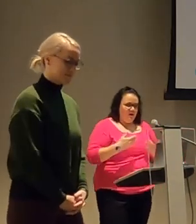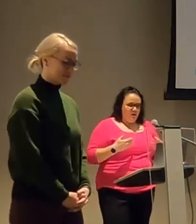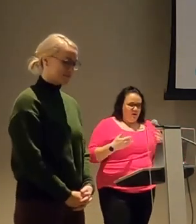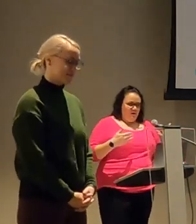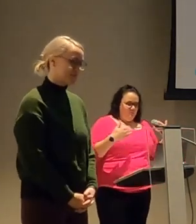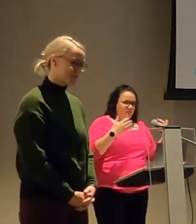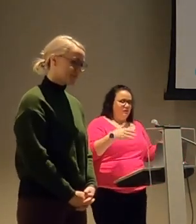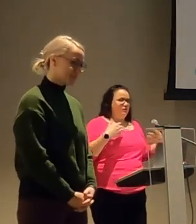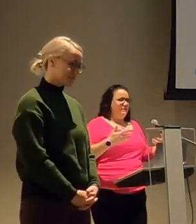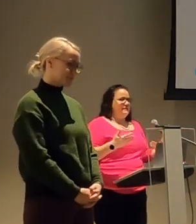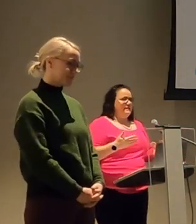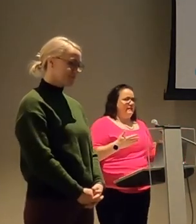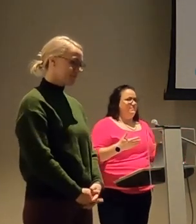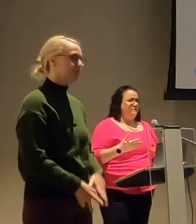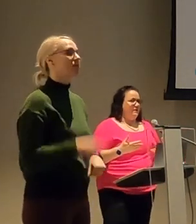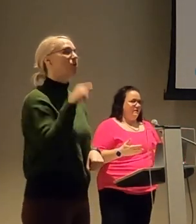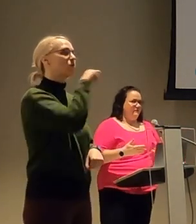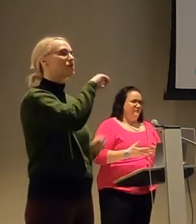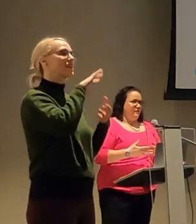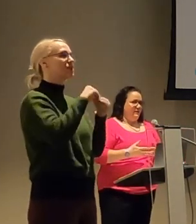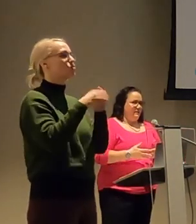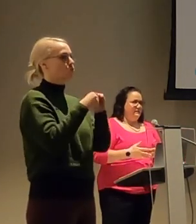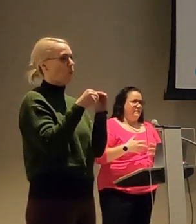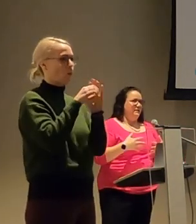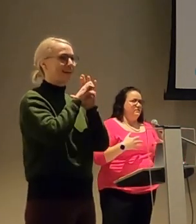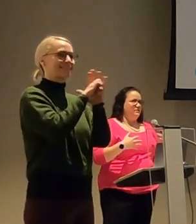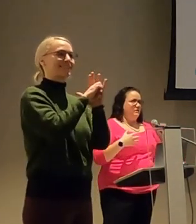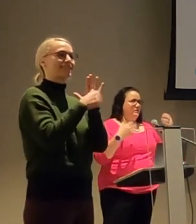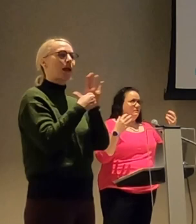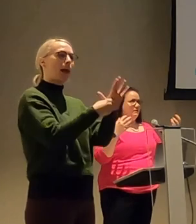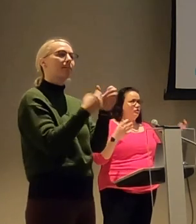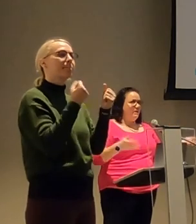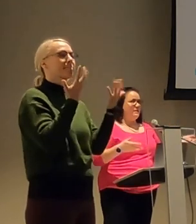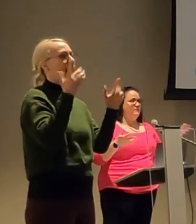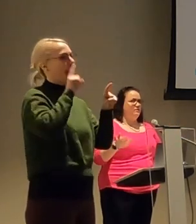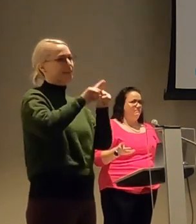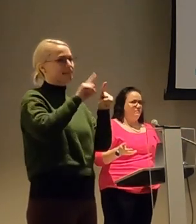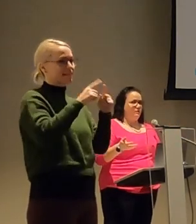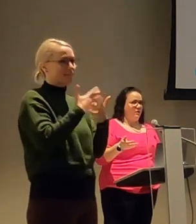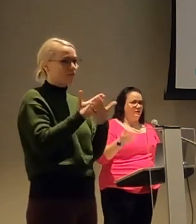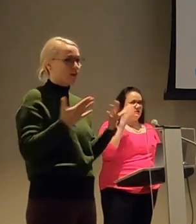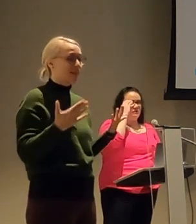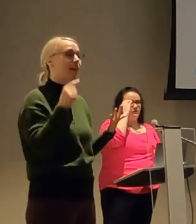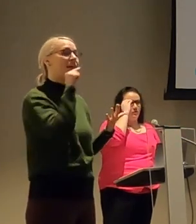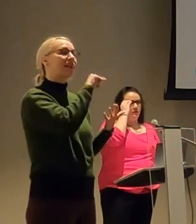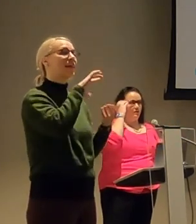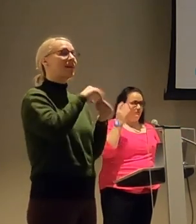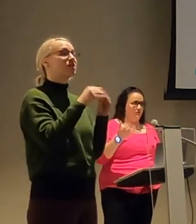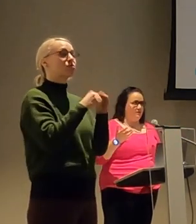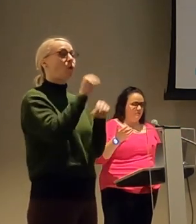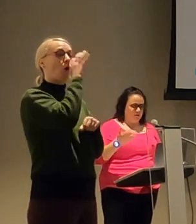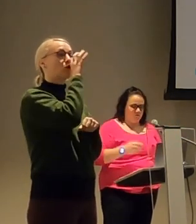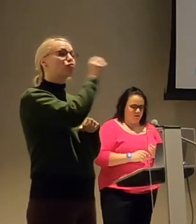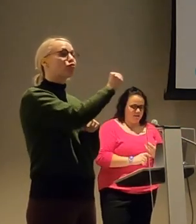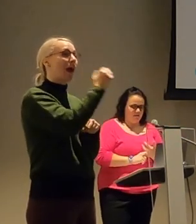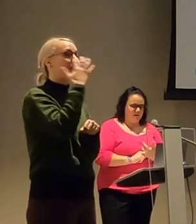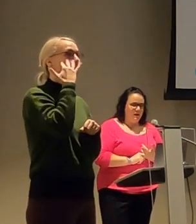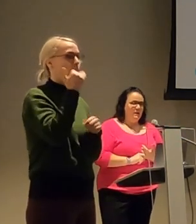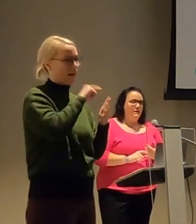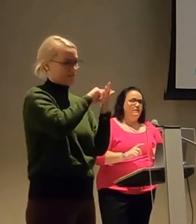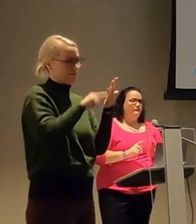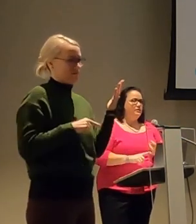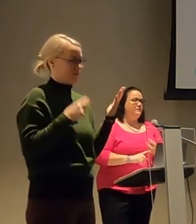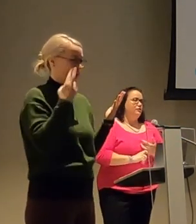Excuse me. So this story is an example of a lot of different things. And it is attractive to artists for some of these